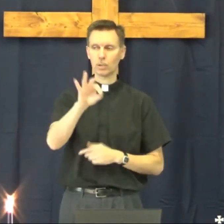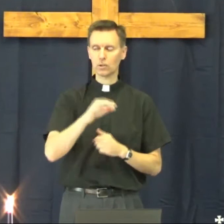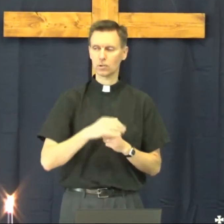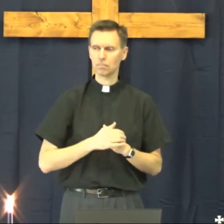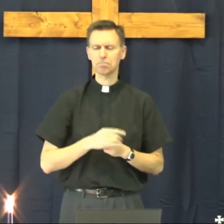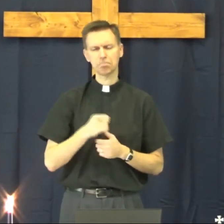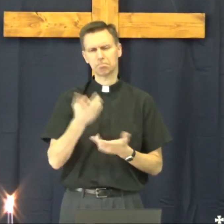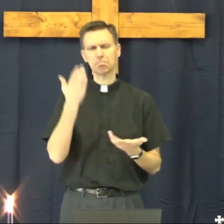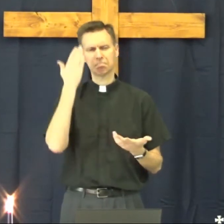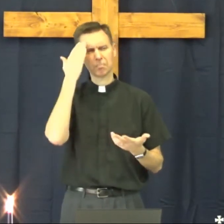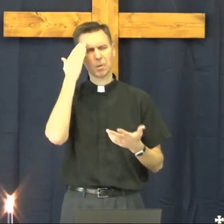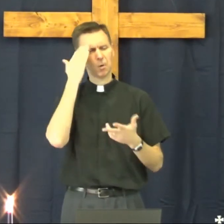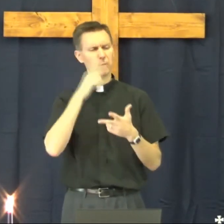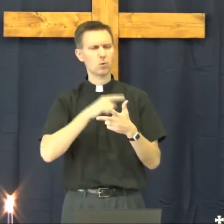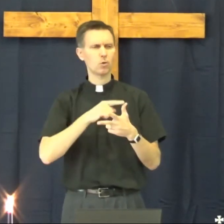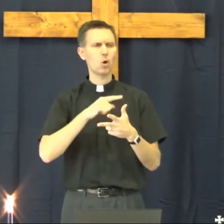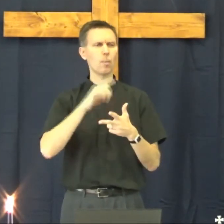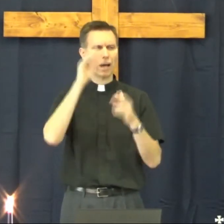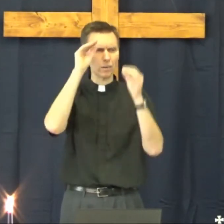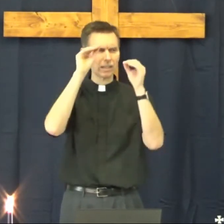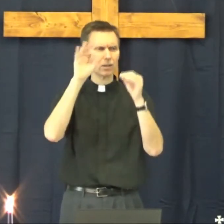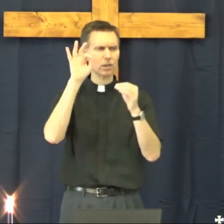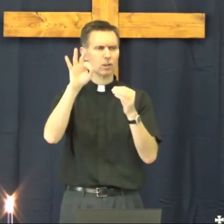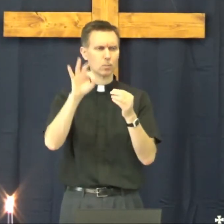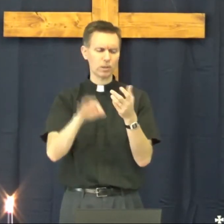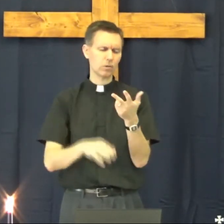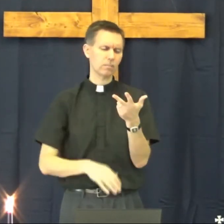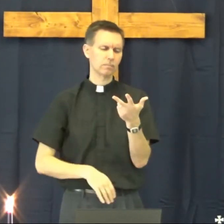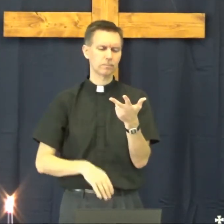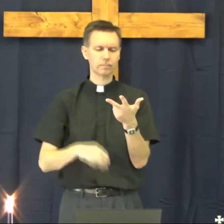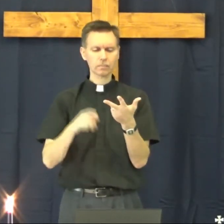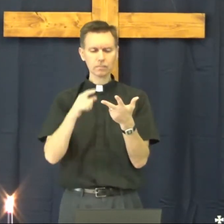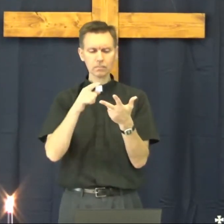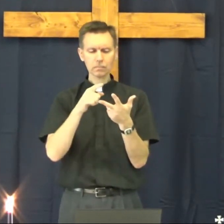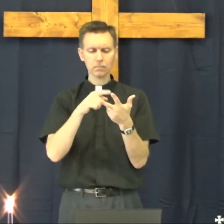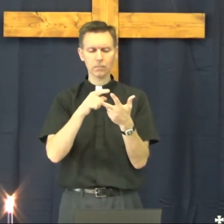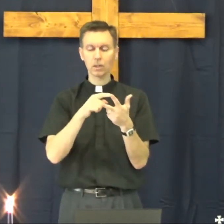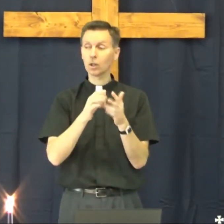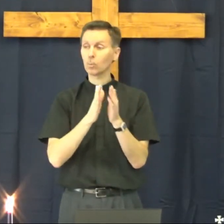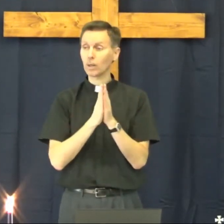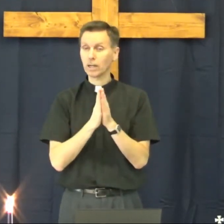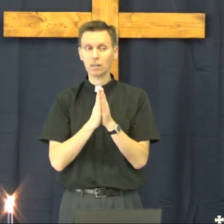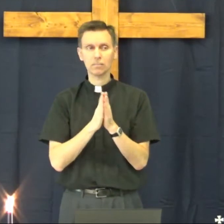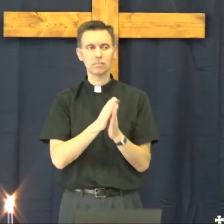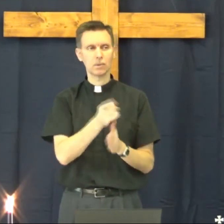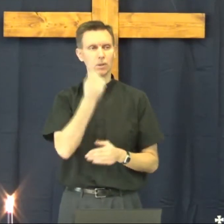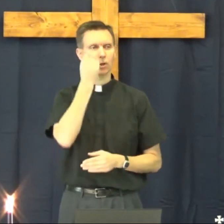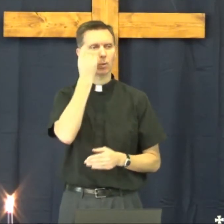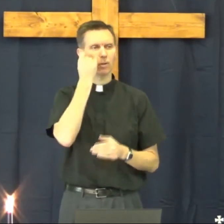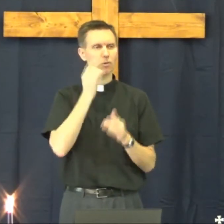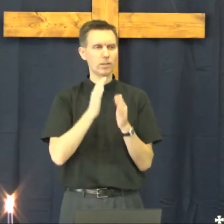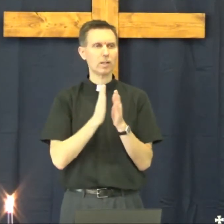preached. So you know about teaching and preaching. Prayer. You understand